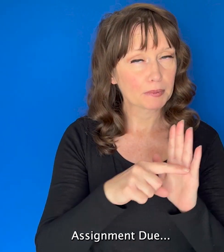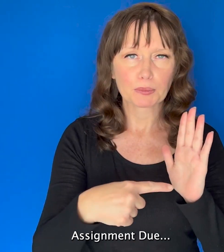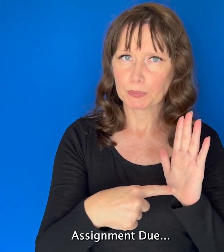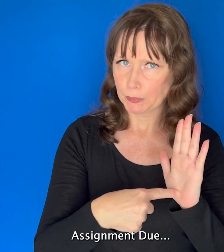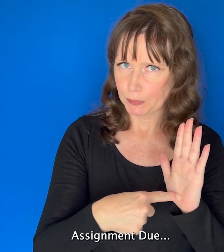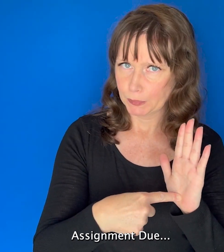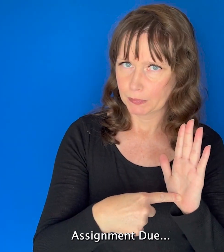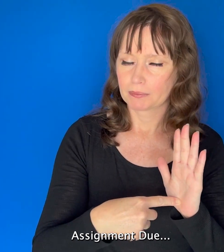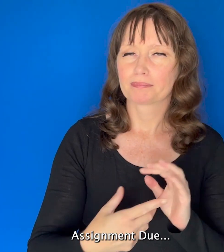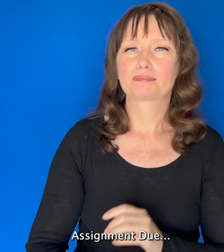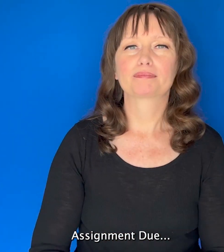Assignment due.